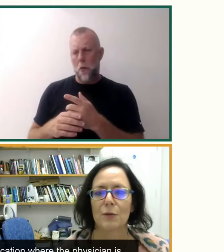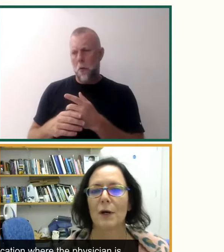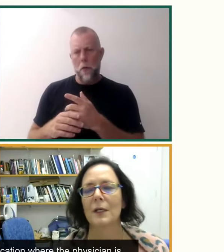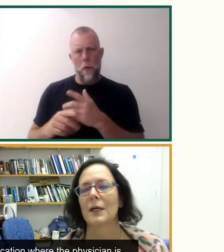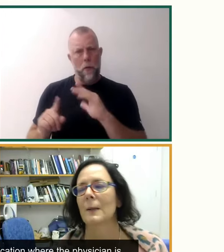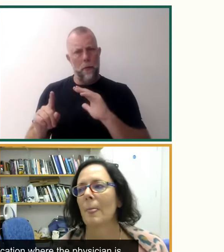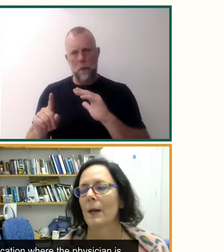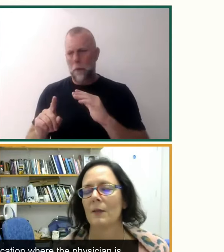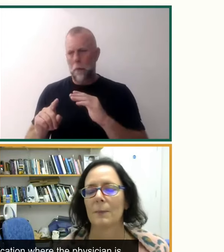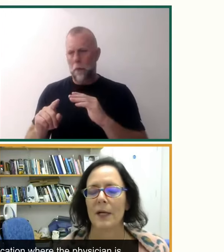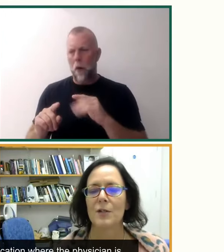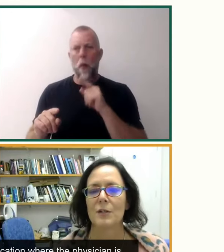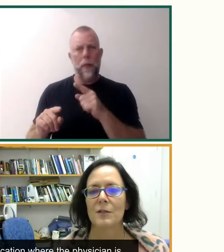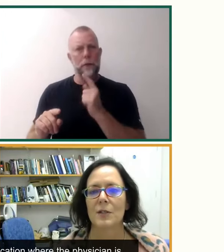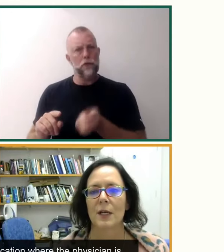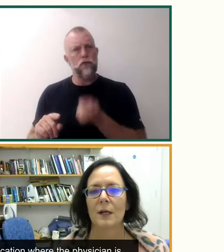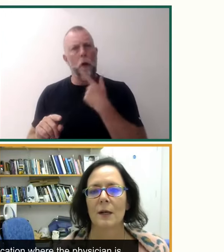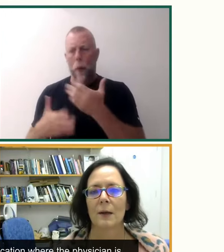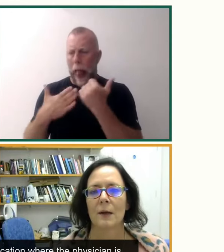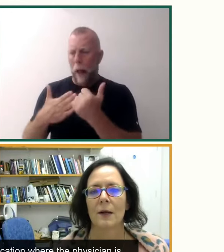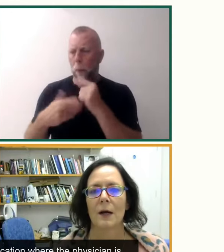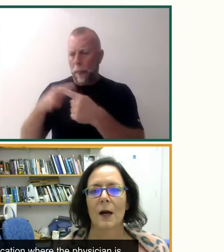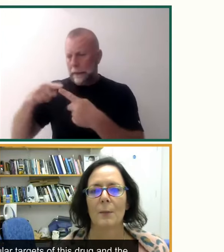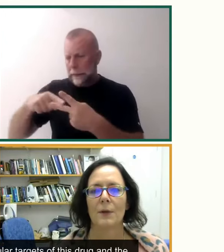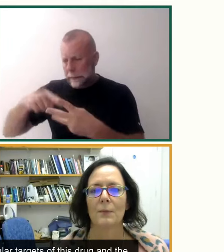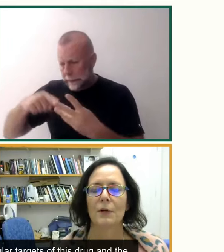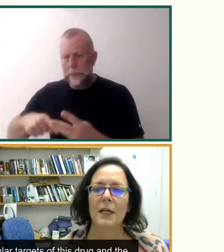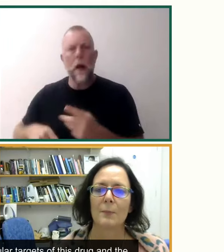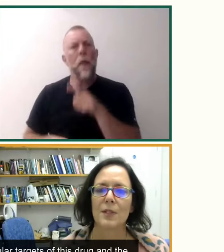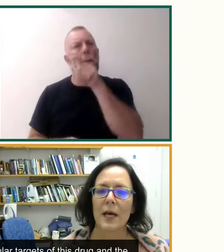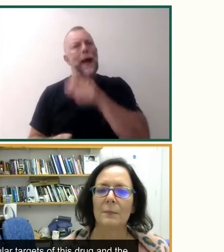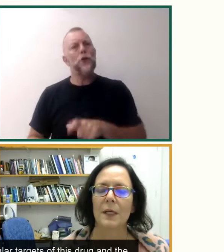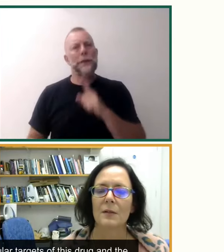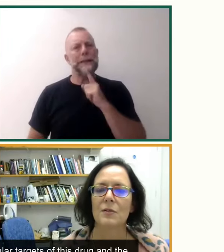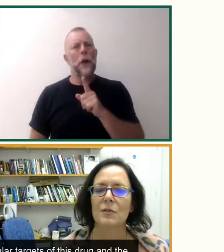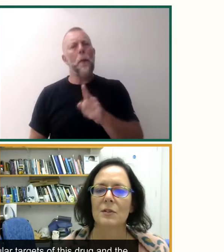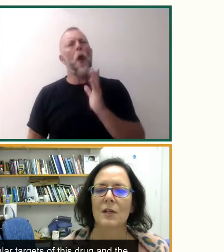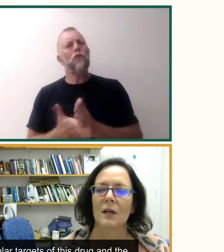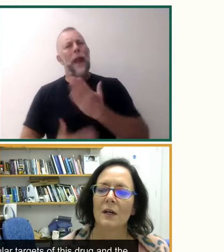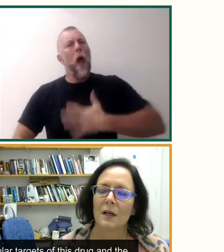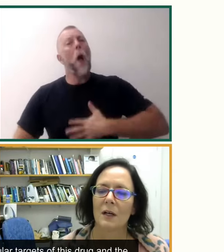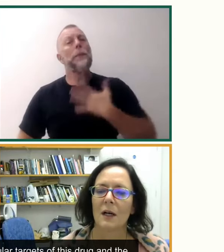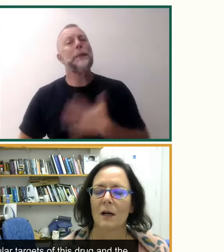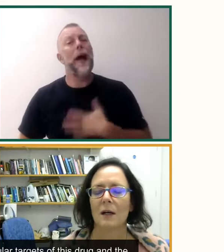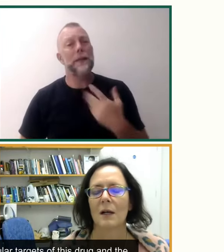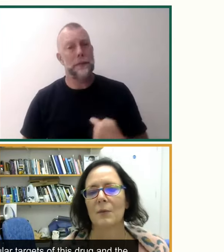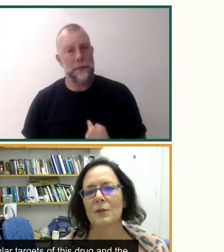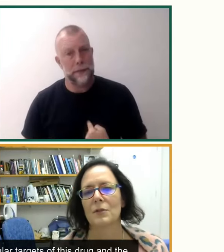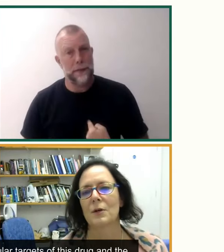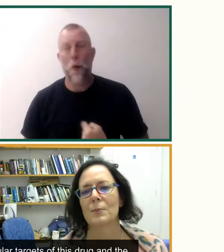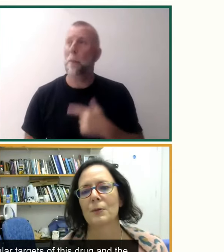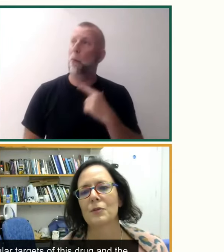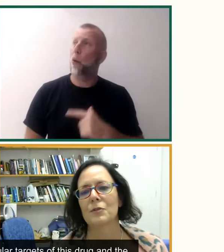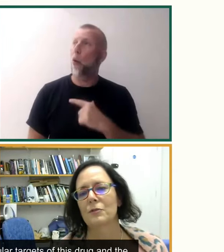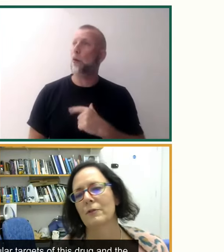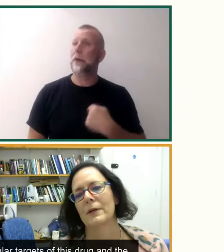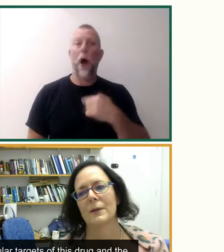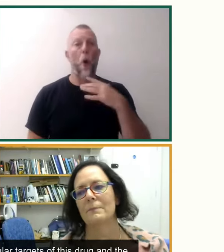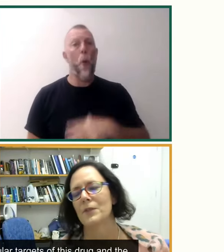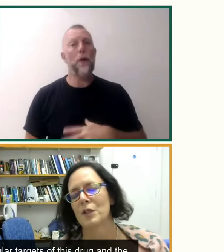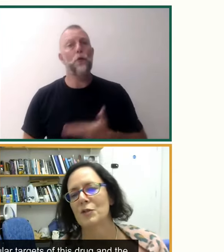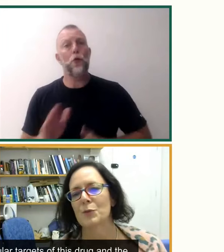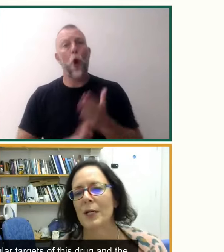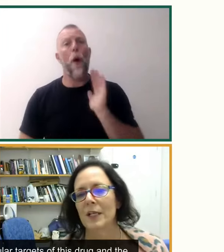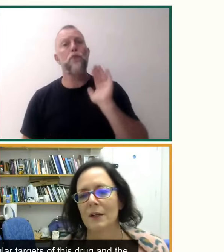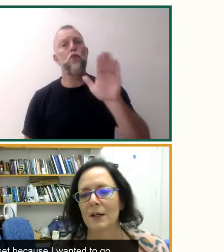this drug, and the patient is saying, but I'm really upset because I wanted to go abroad for